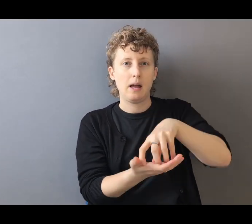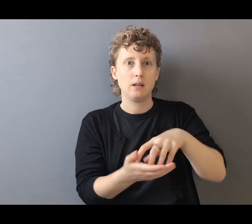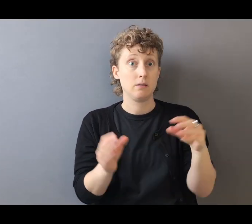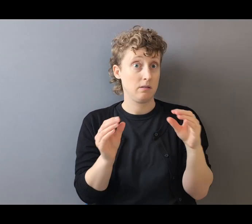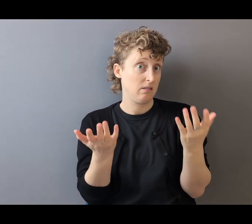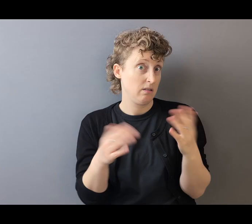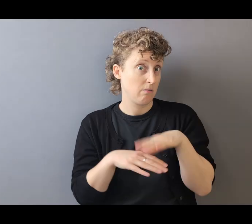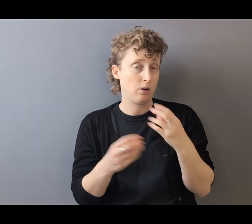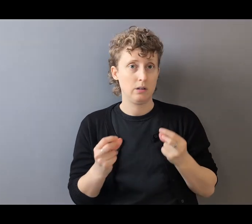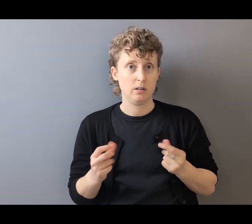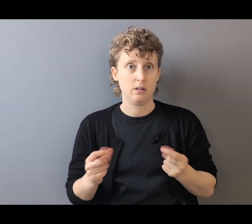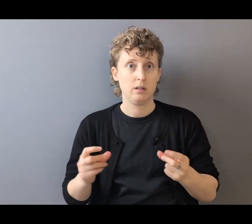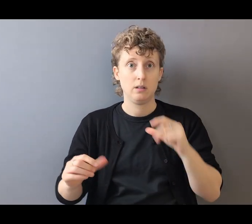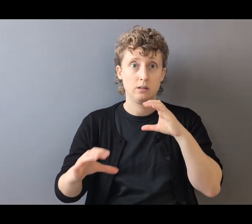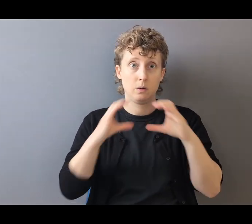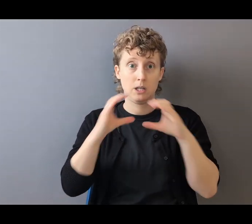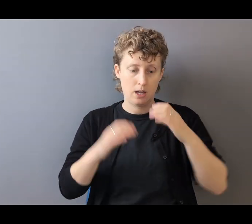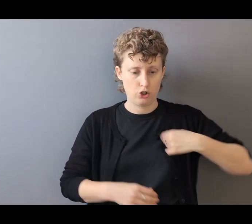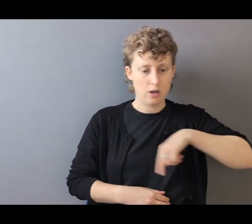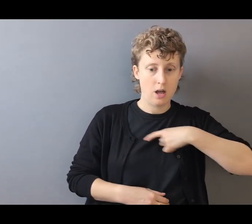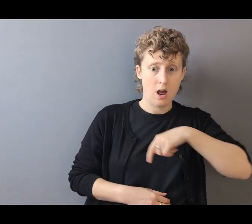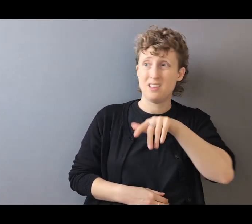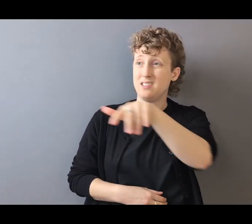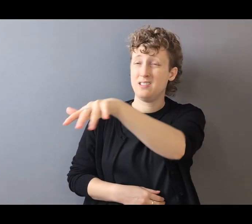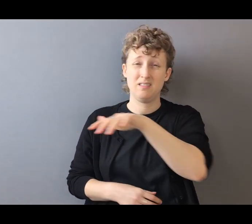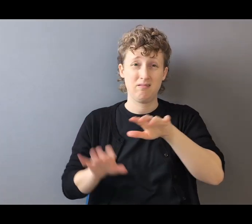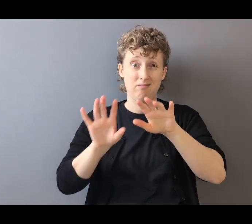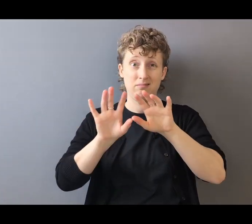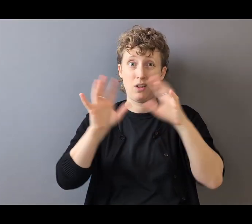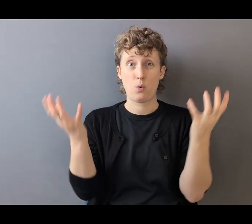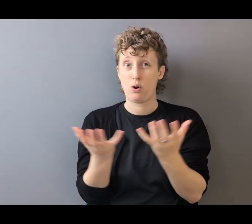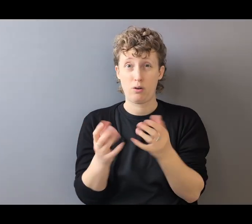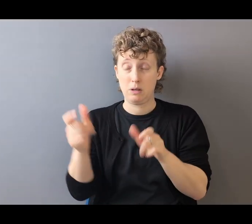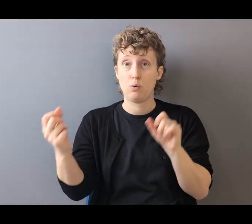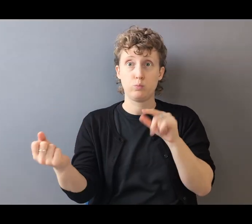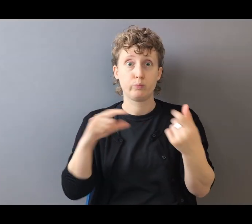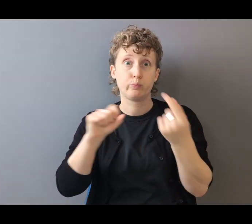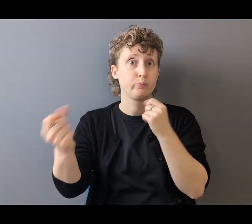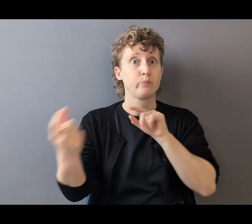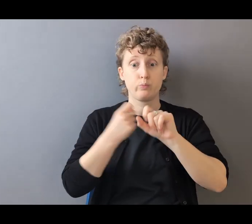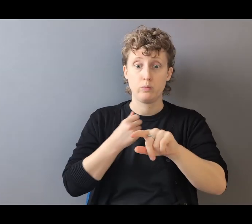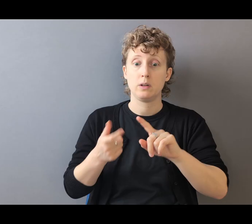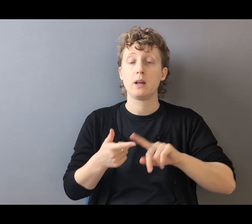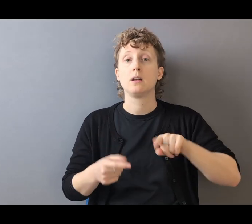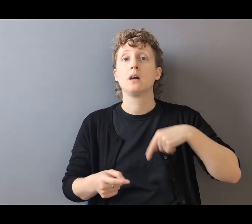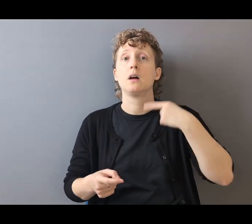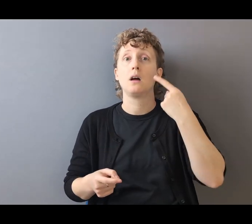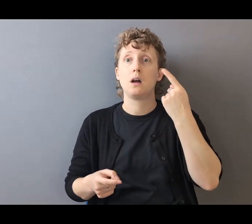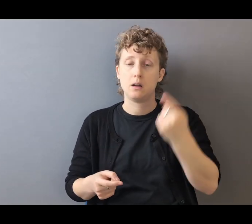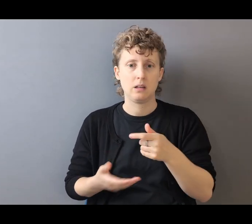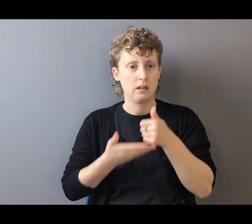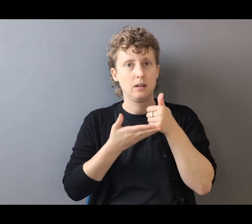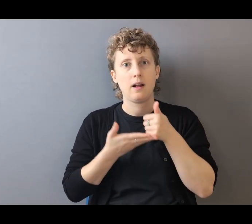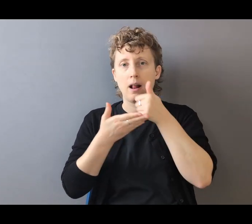communicate between us all over the world, and eventually that we are able to help each other,